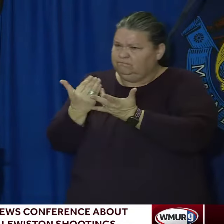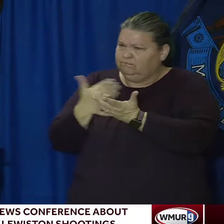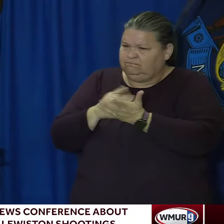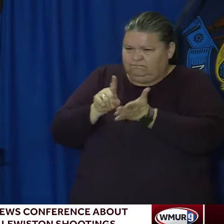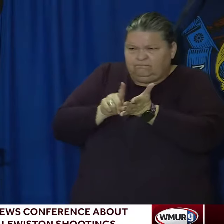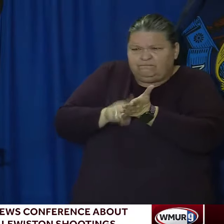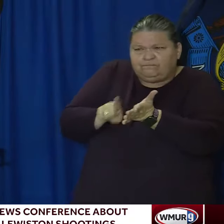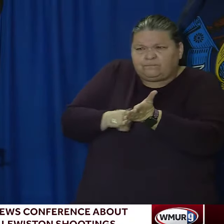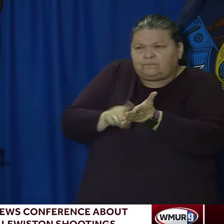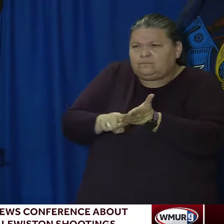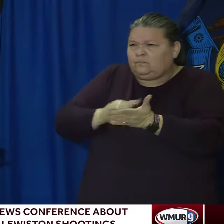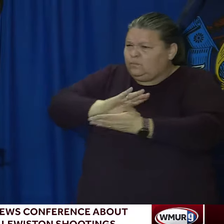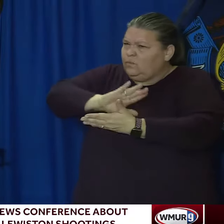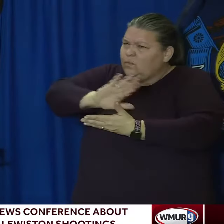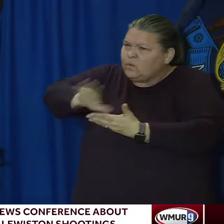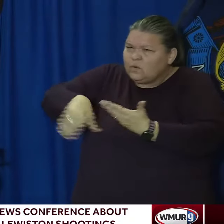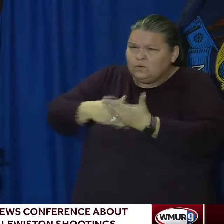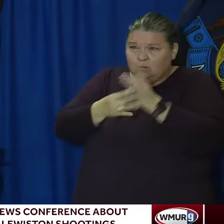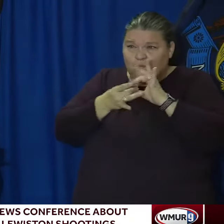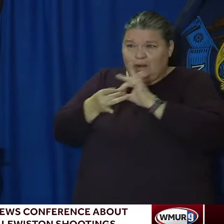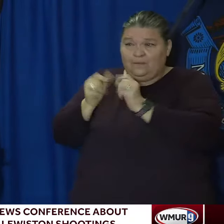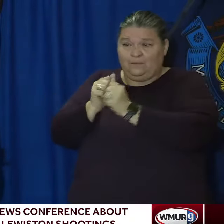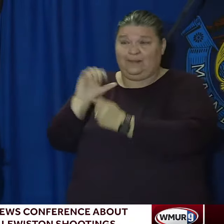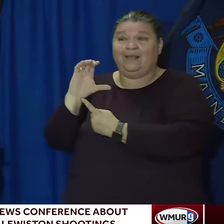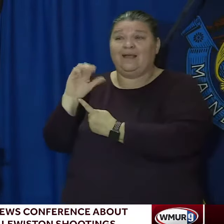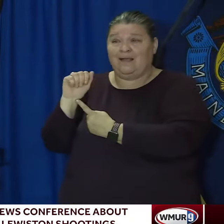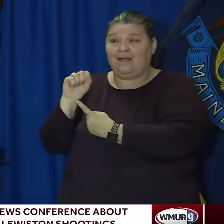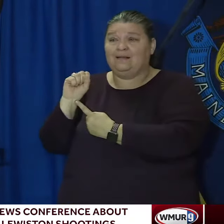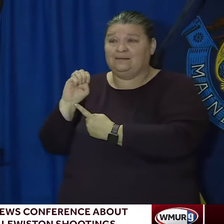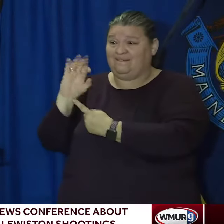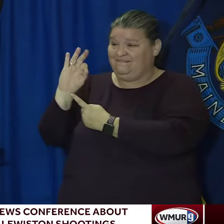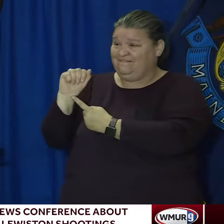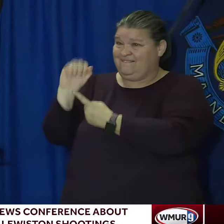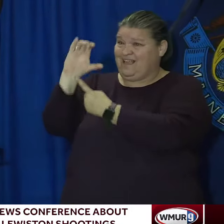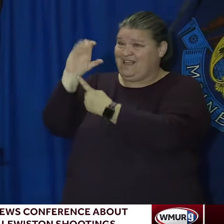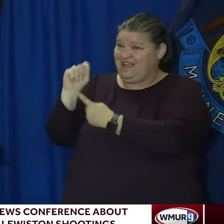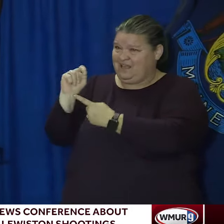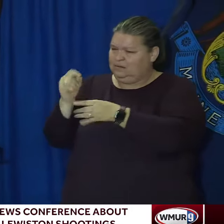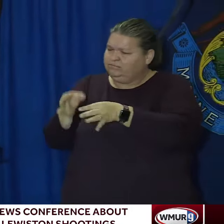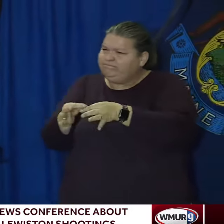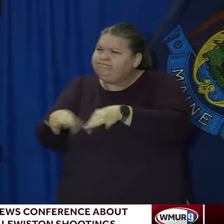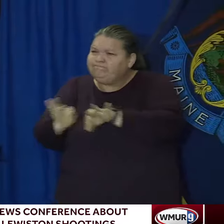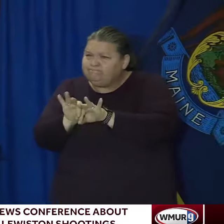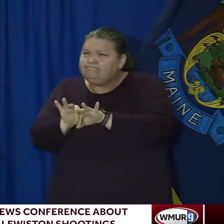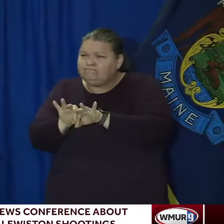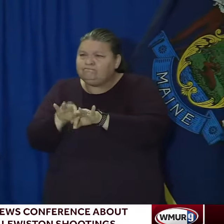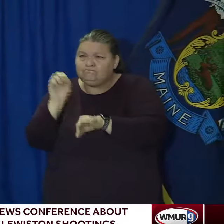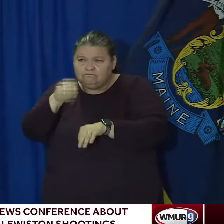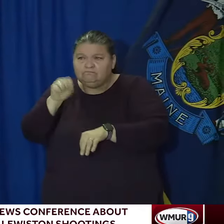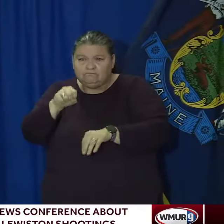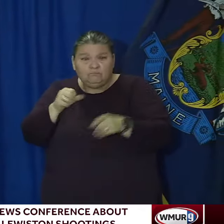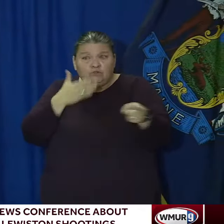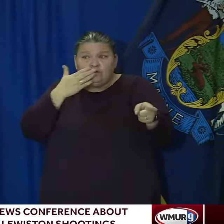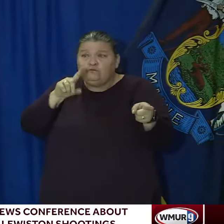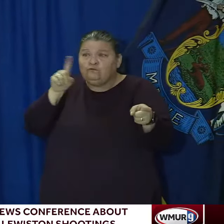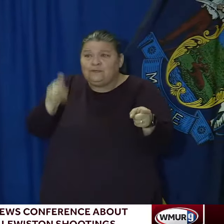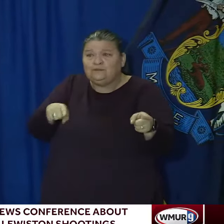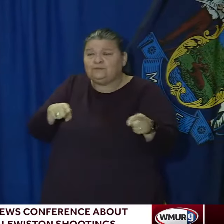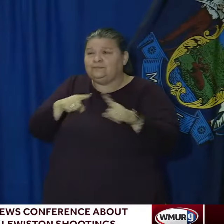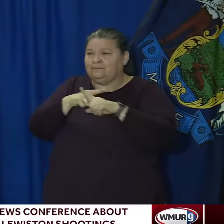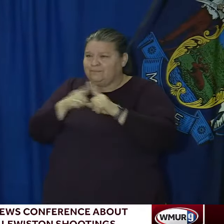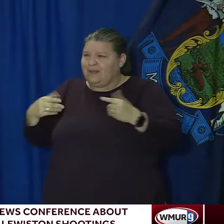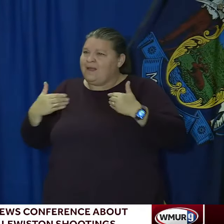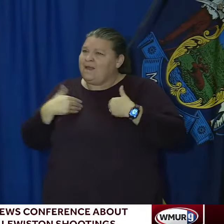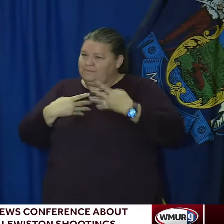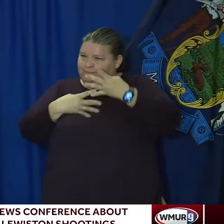the case. Facts are important, and it's an important question that you ask. There are many other important questions that